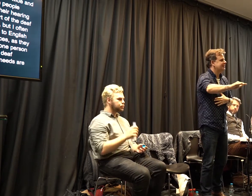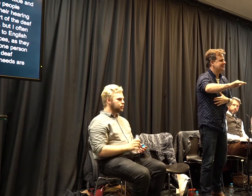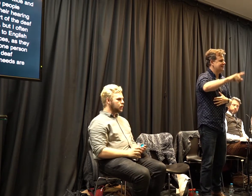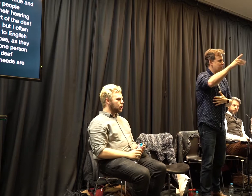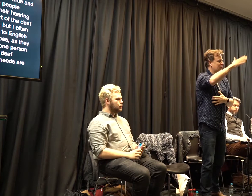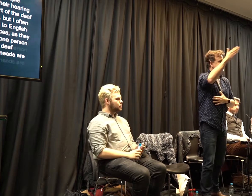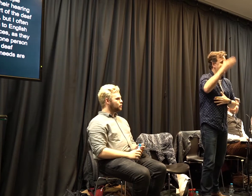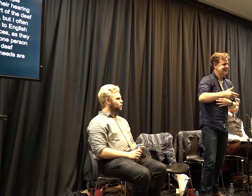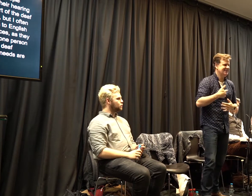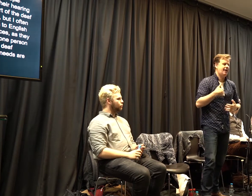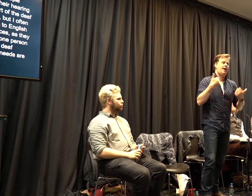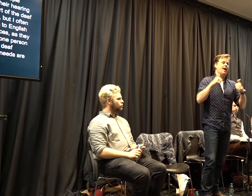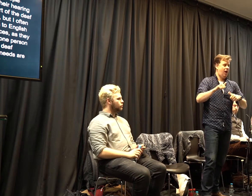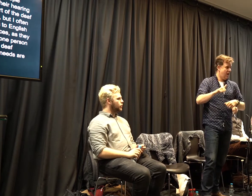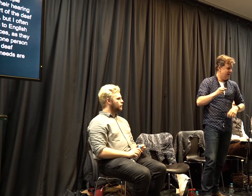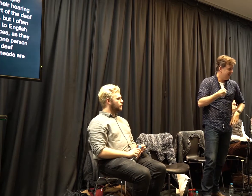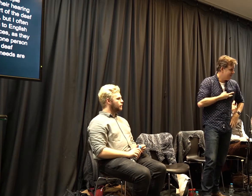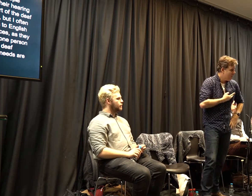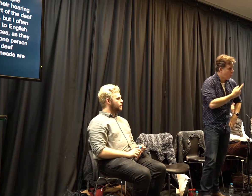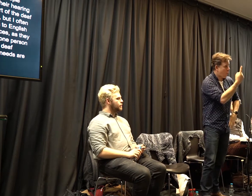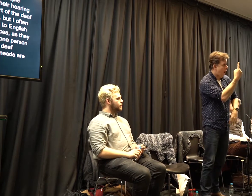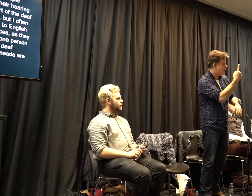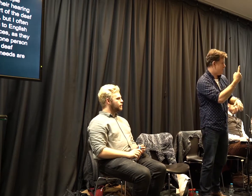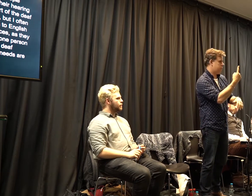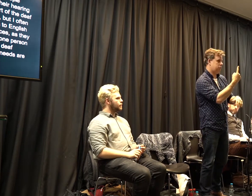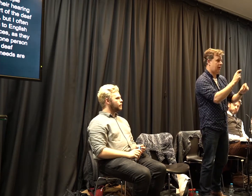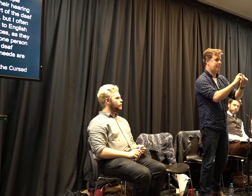Recently, I booked to see Harry Potter and the Cursed Child.